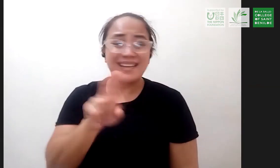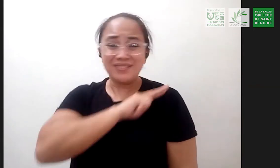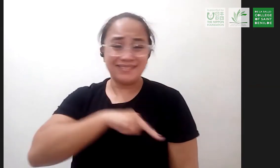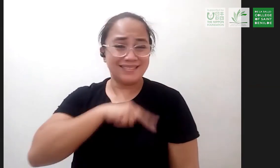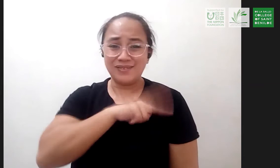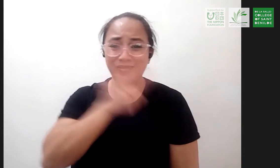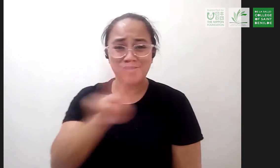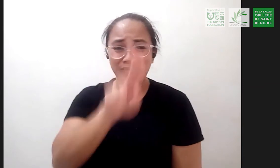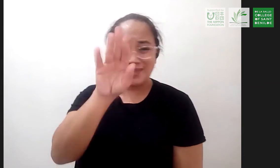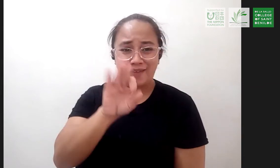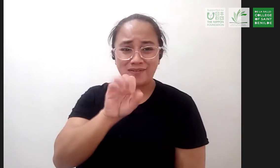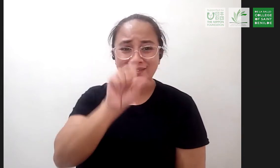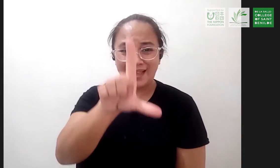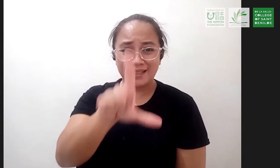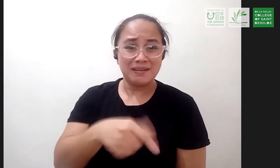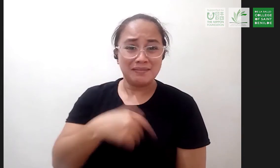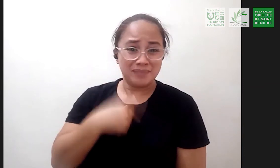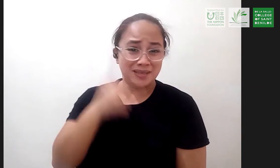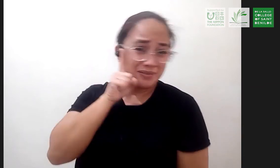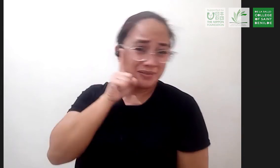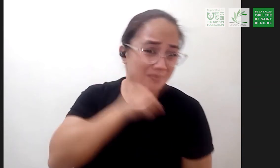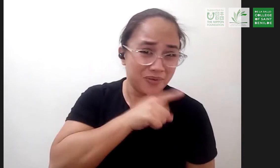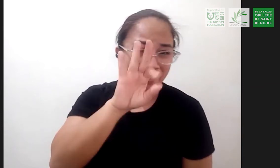not a fluent user of FSL.